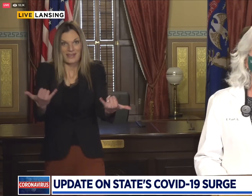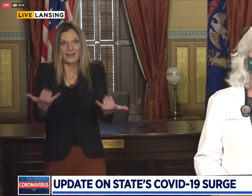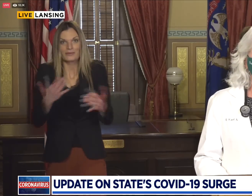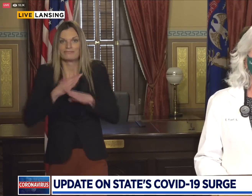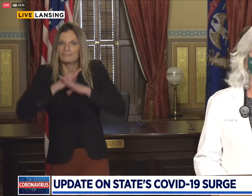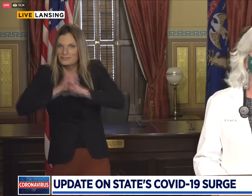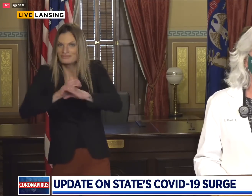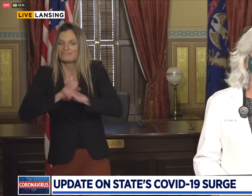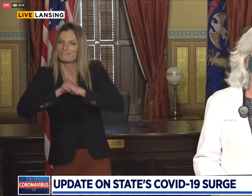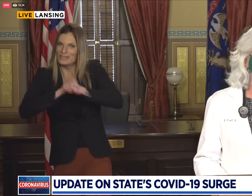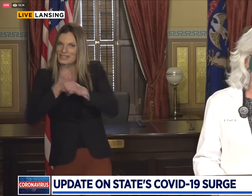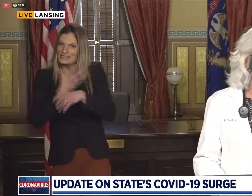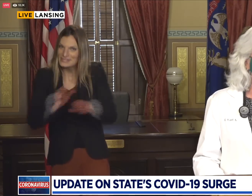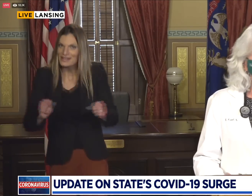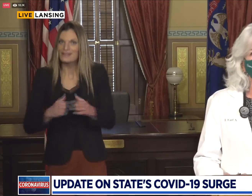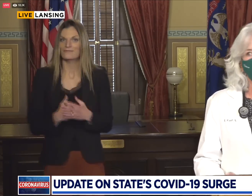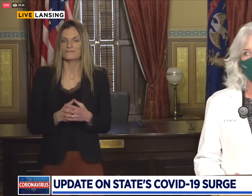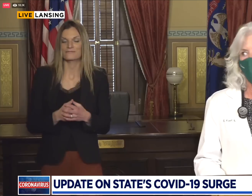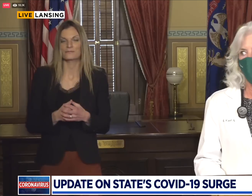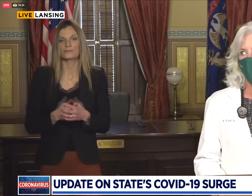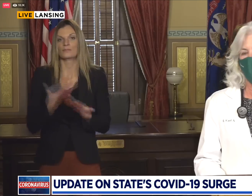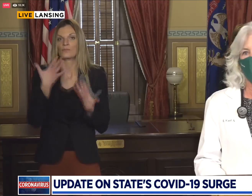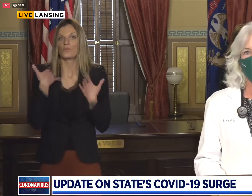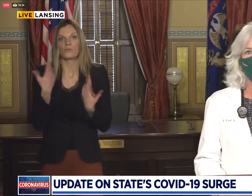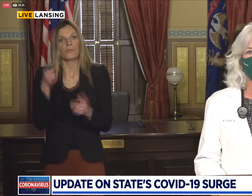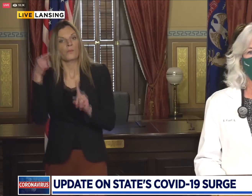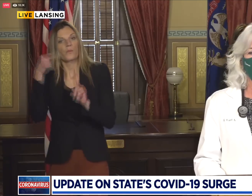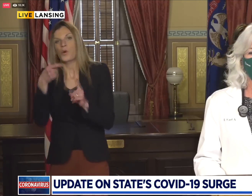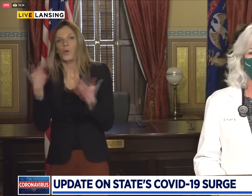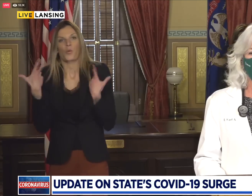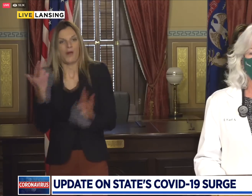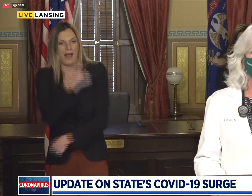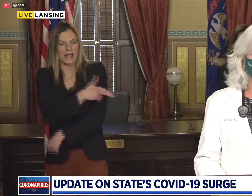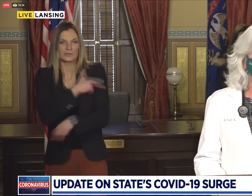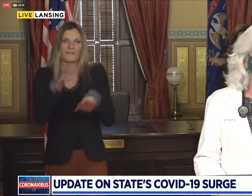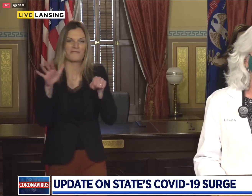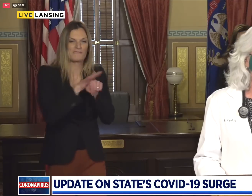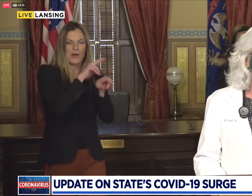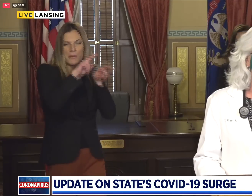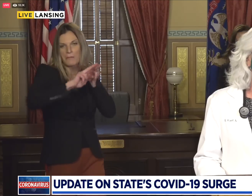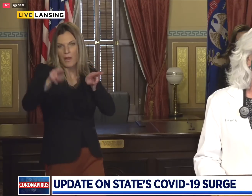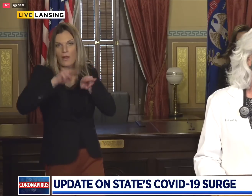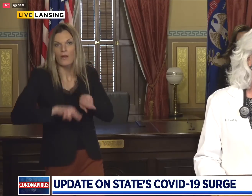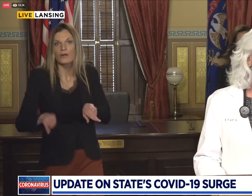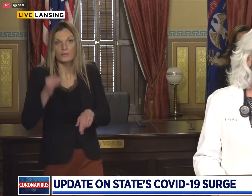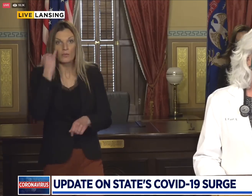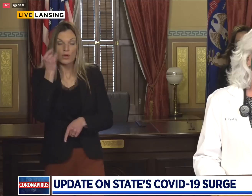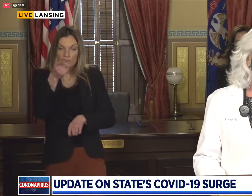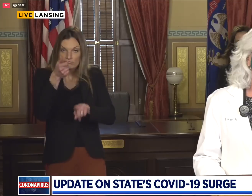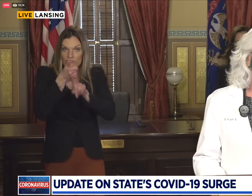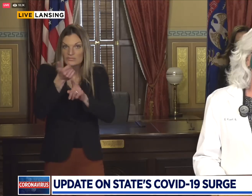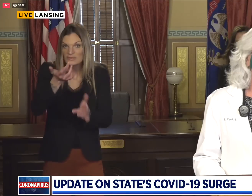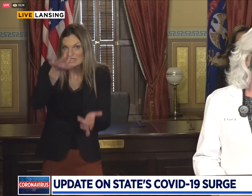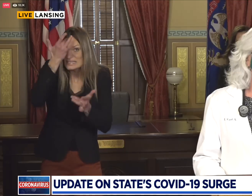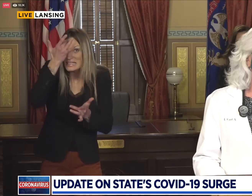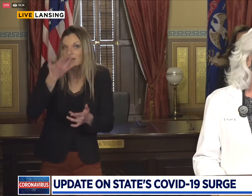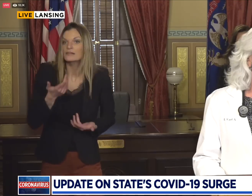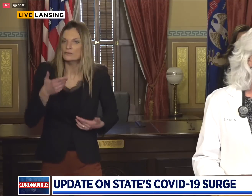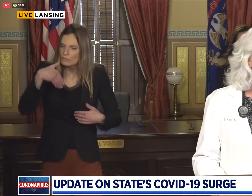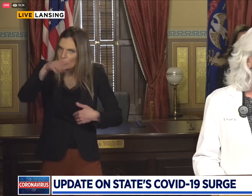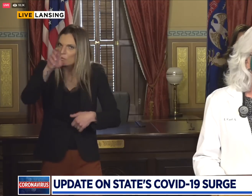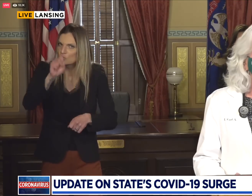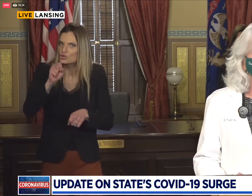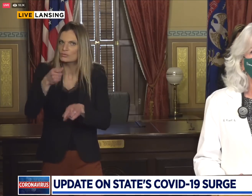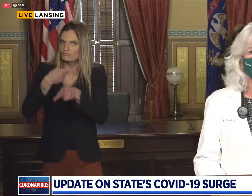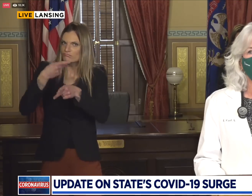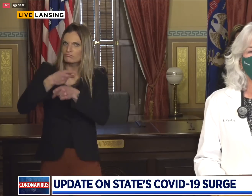ourselves well so that we do not need to overwhelm healthcare systems. If you're sick, seek care, but everything